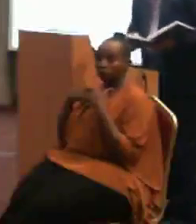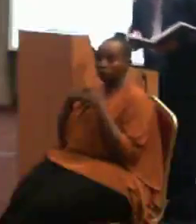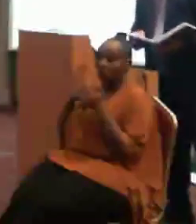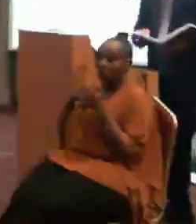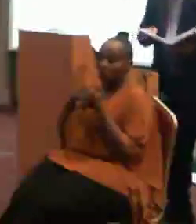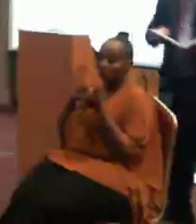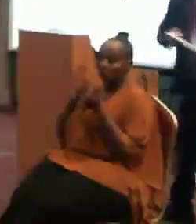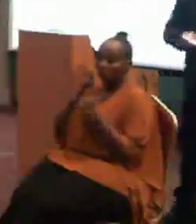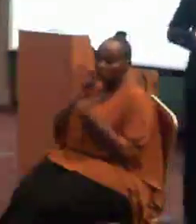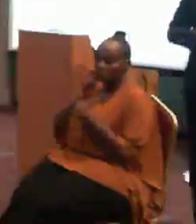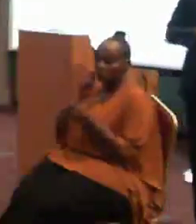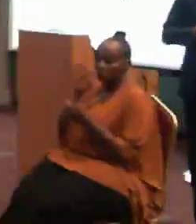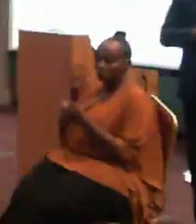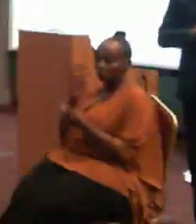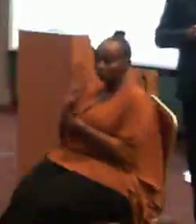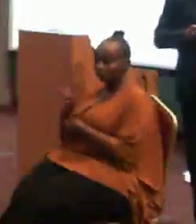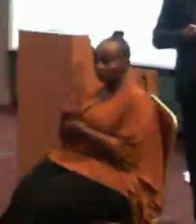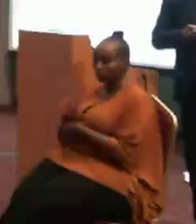591.